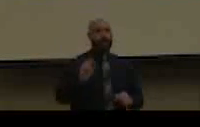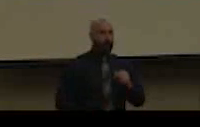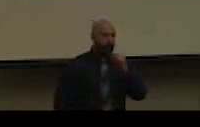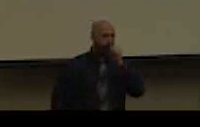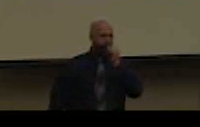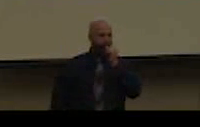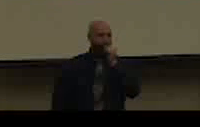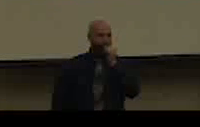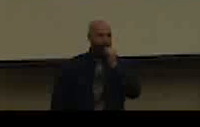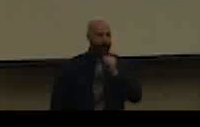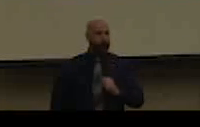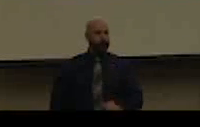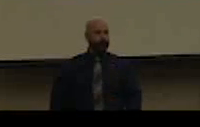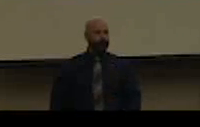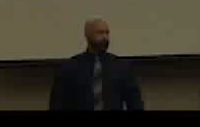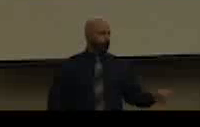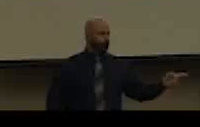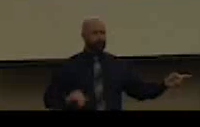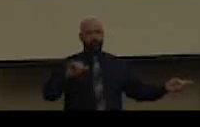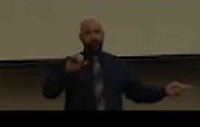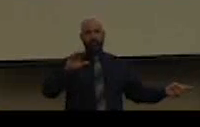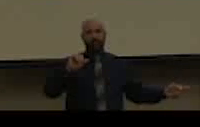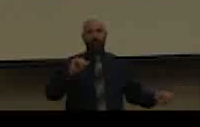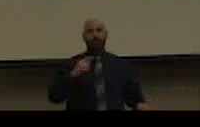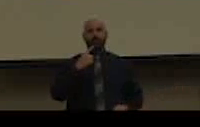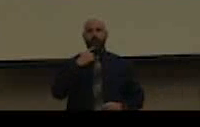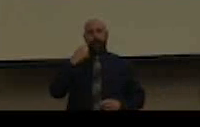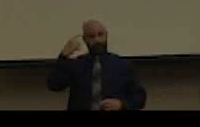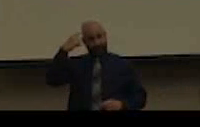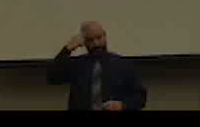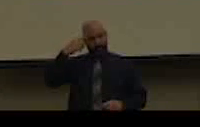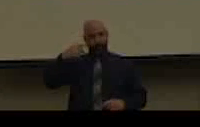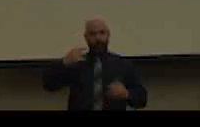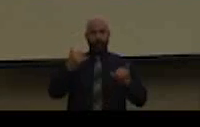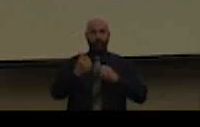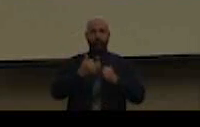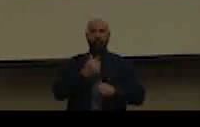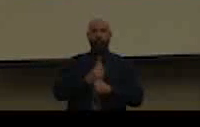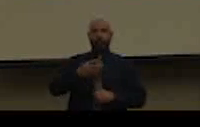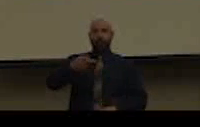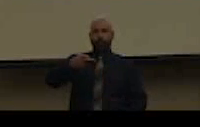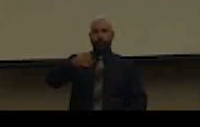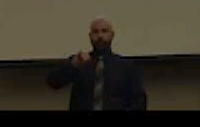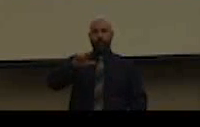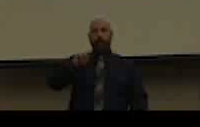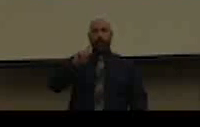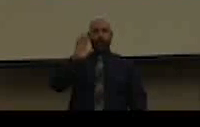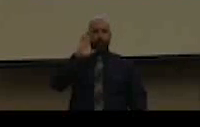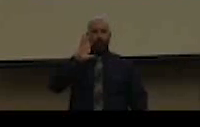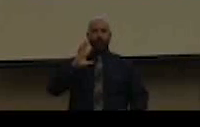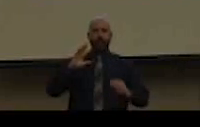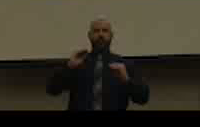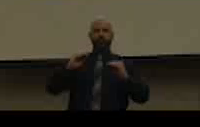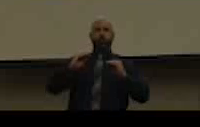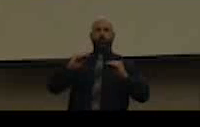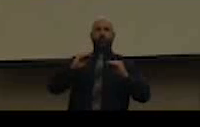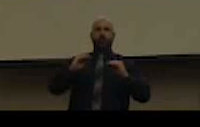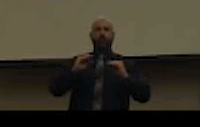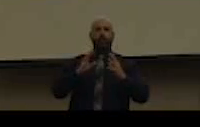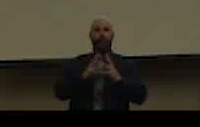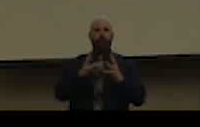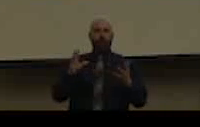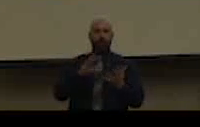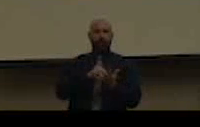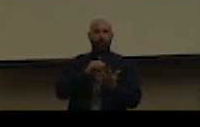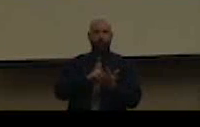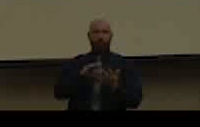pilots this year will be instructive for sure. We have a ton to learn in this space, and I think it makes sense to talk about this with this